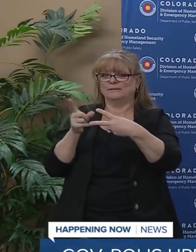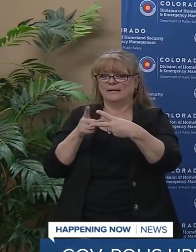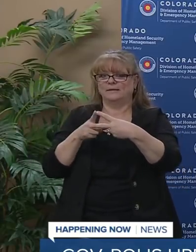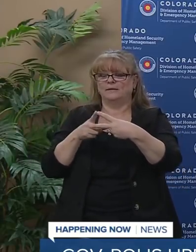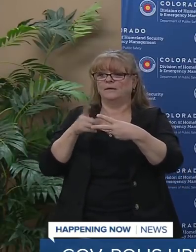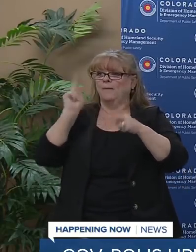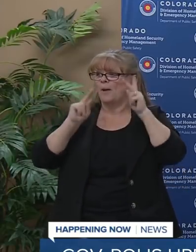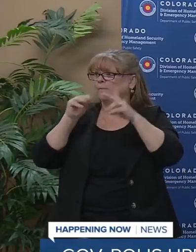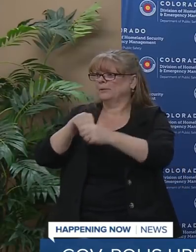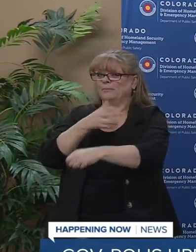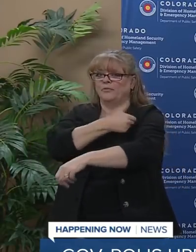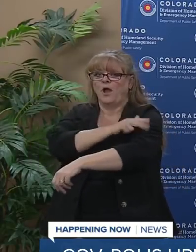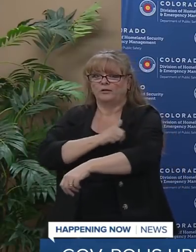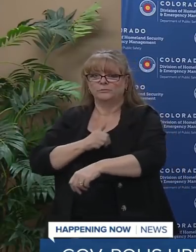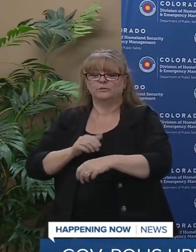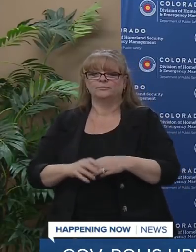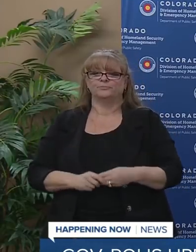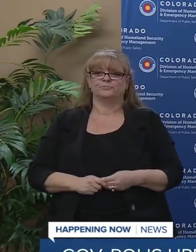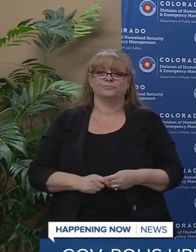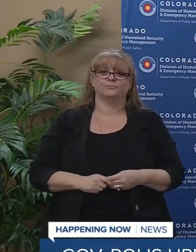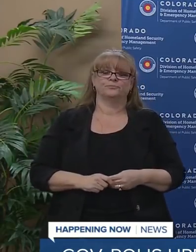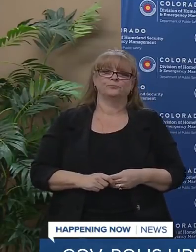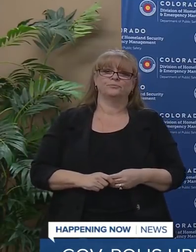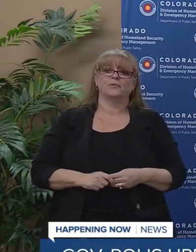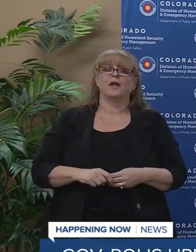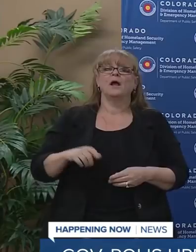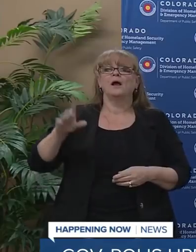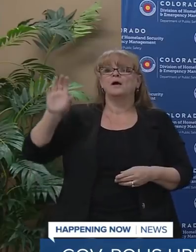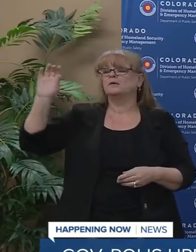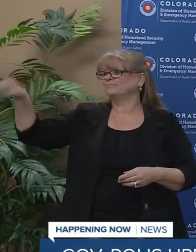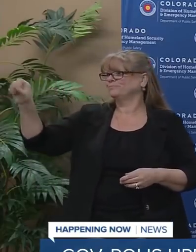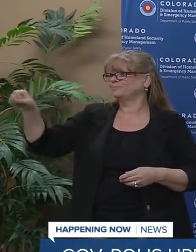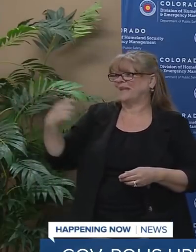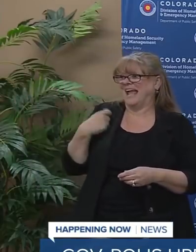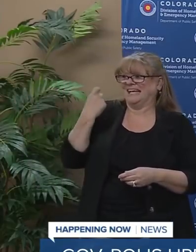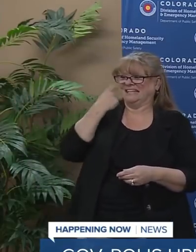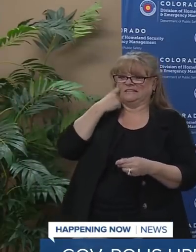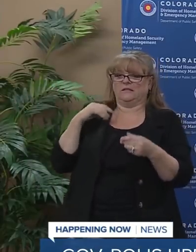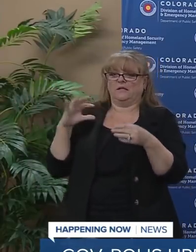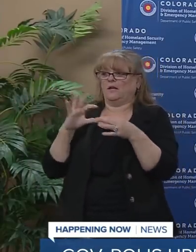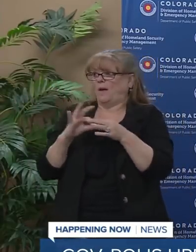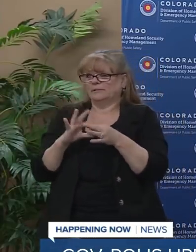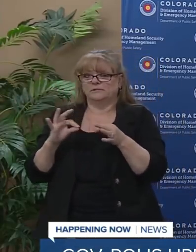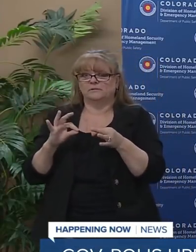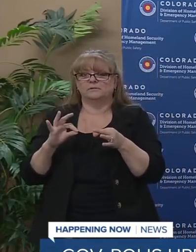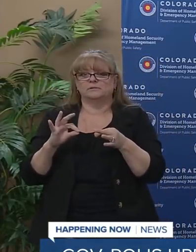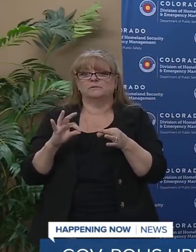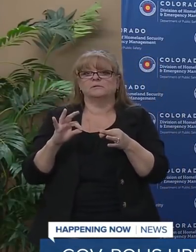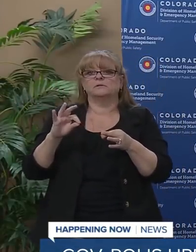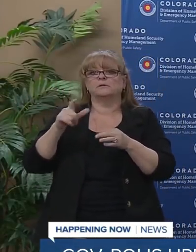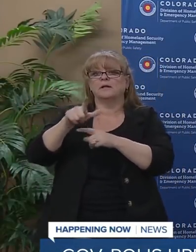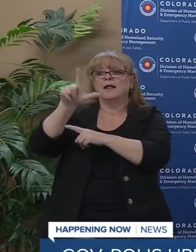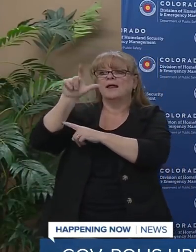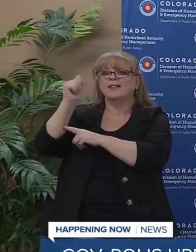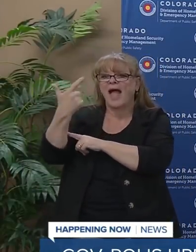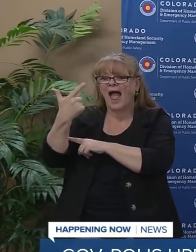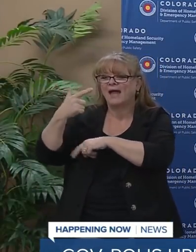walked through it in a previous presentation, and I'll talk again about that lag effect between when you take any